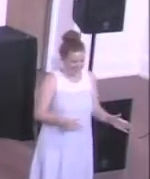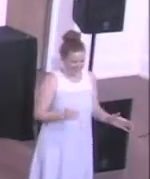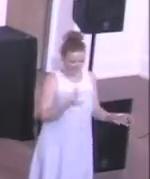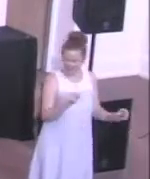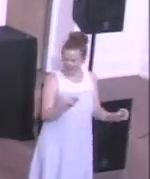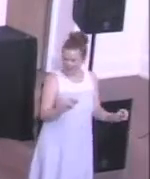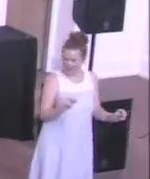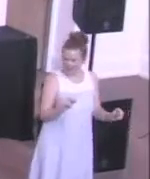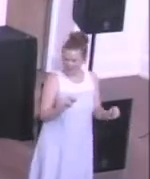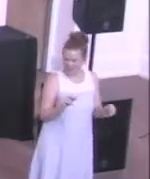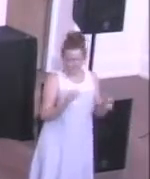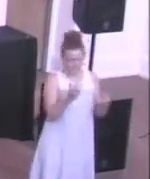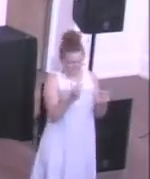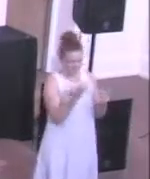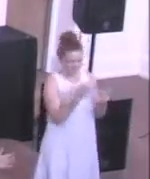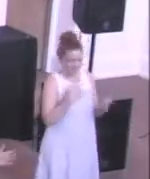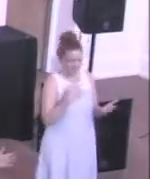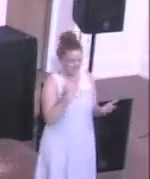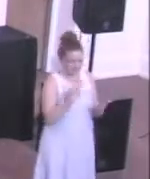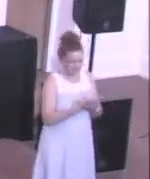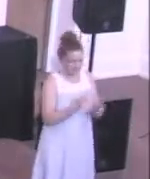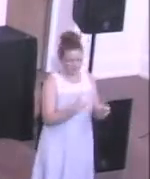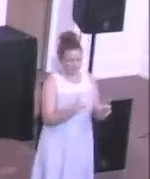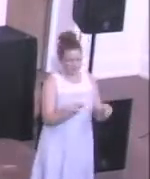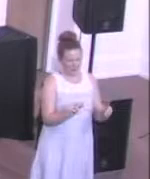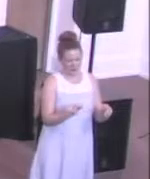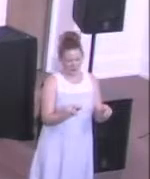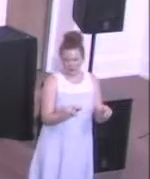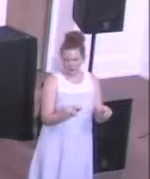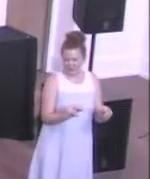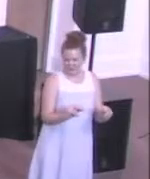Do whatever feels good.